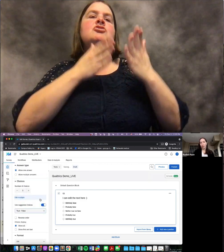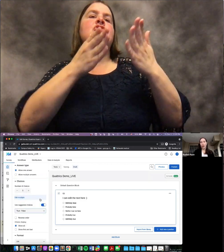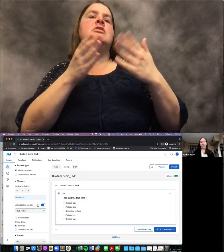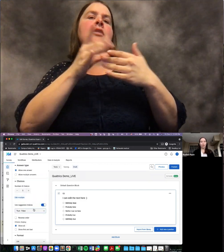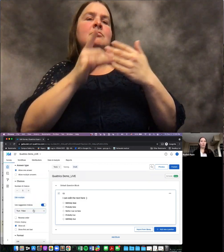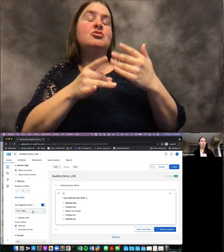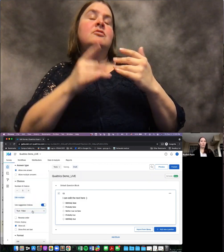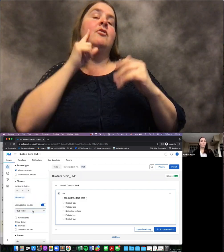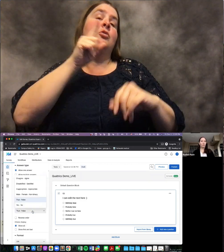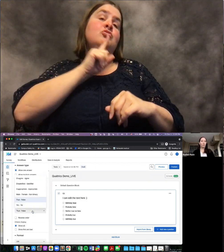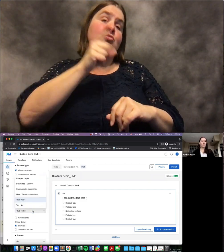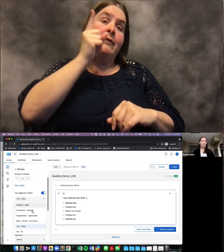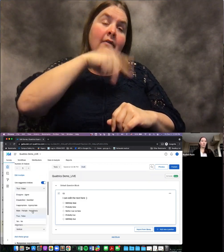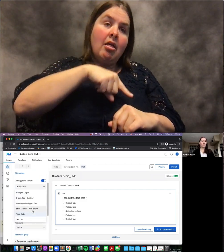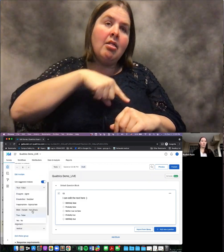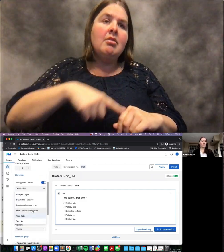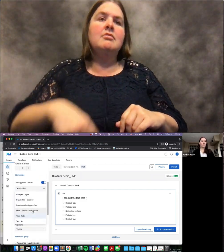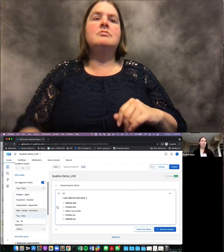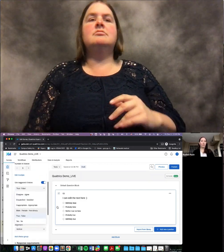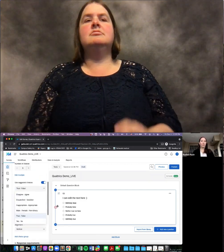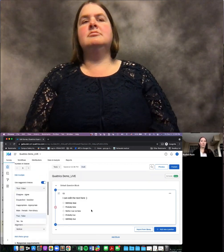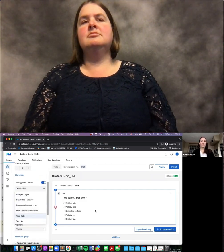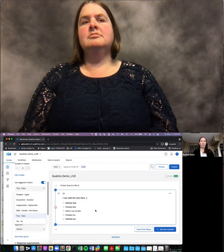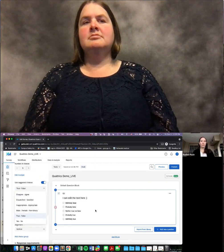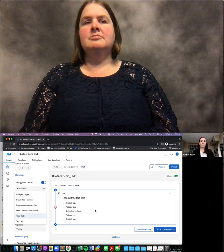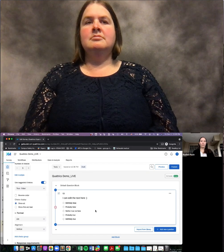true, false.